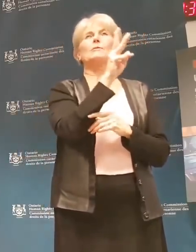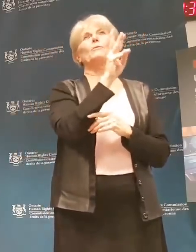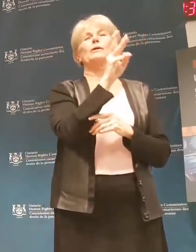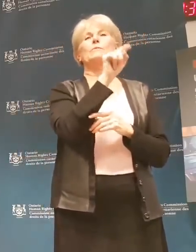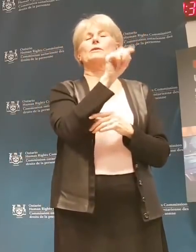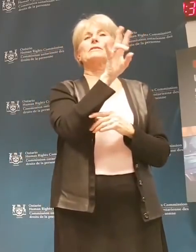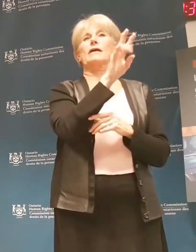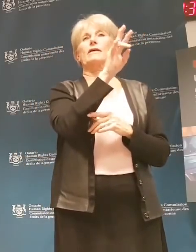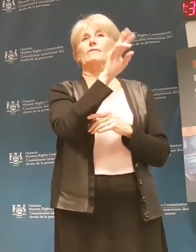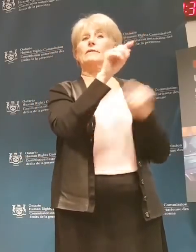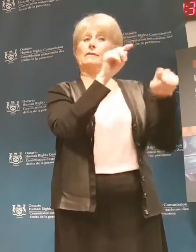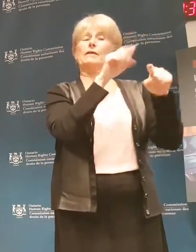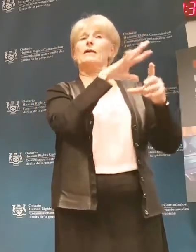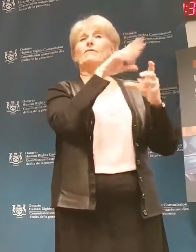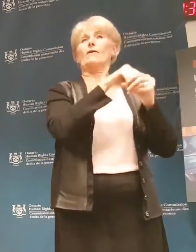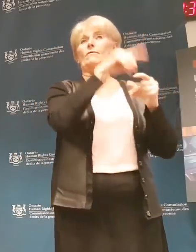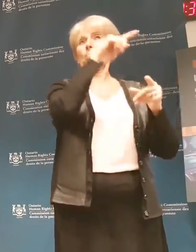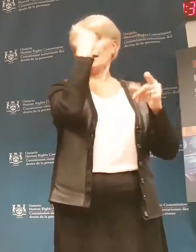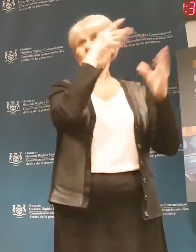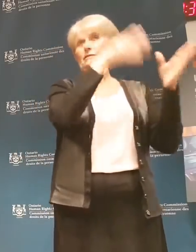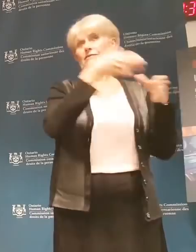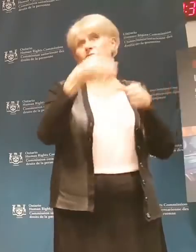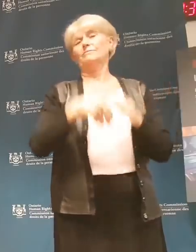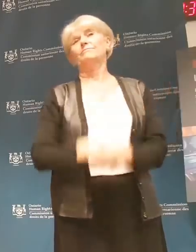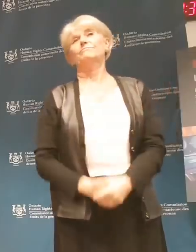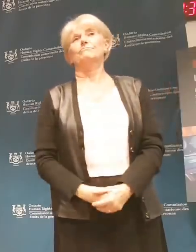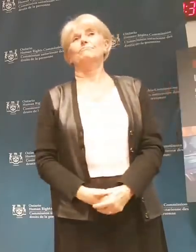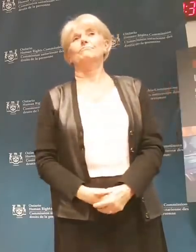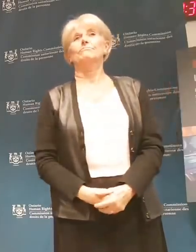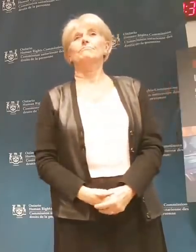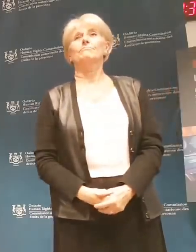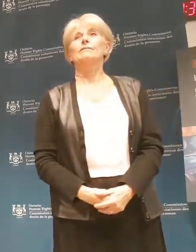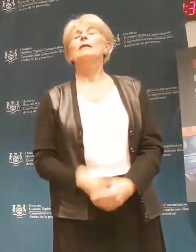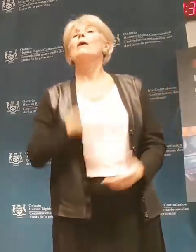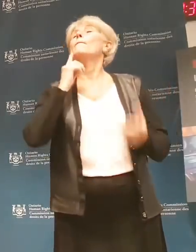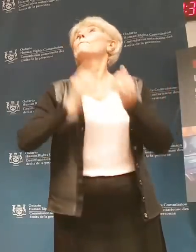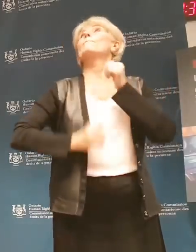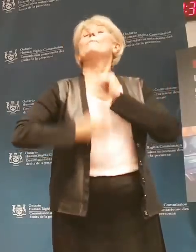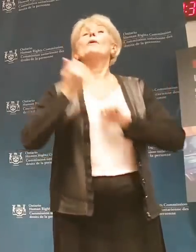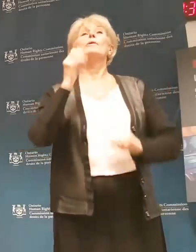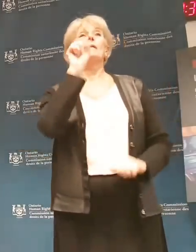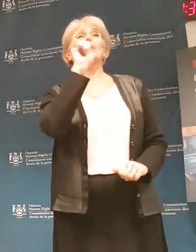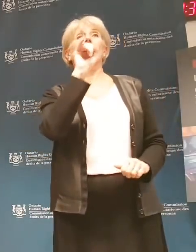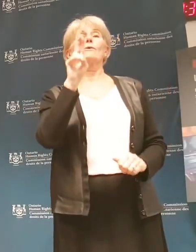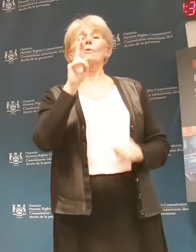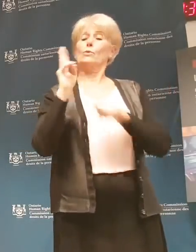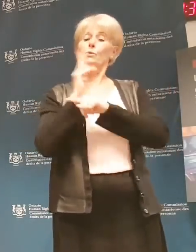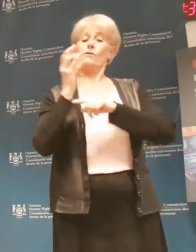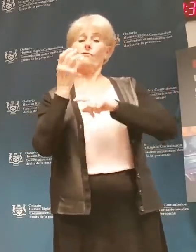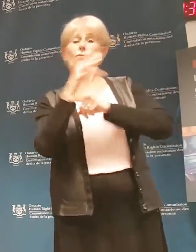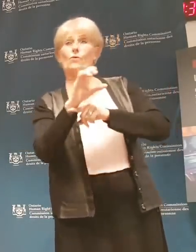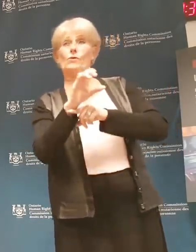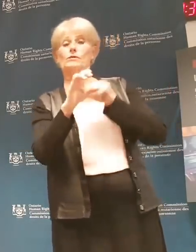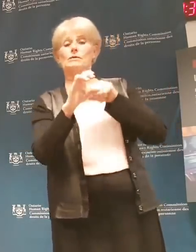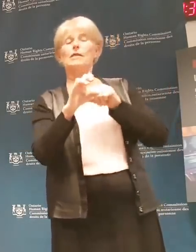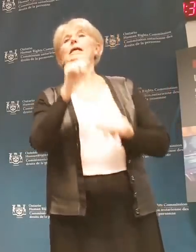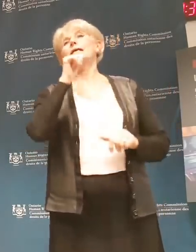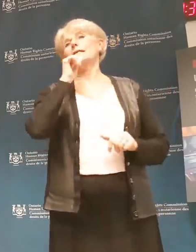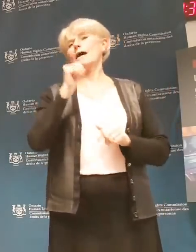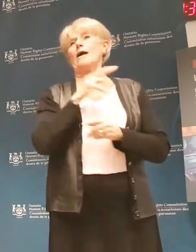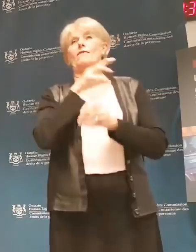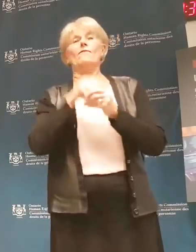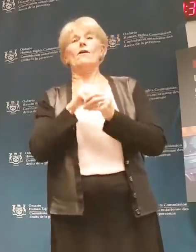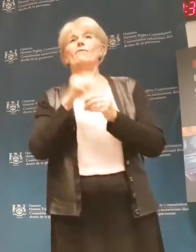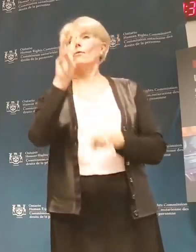16.7% of cases involving black civilians. The majority of SIU use of force cases did not